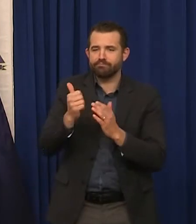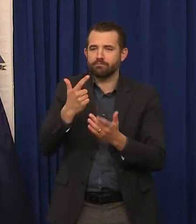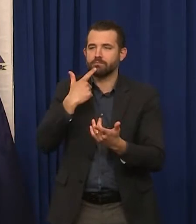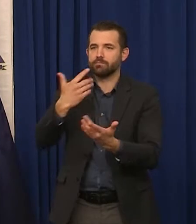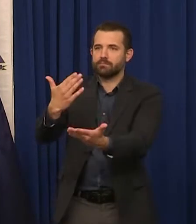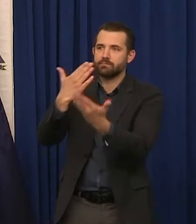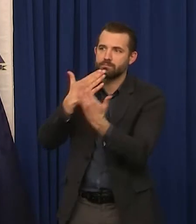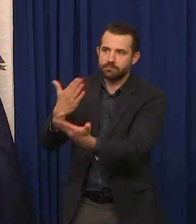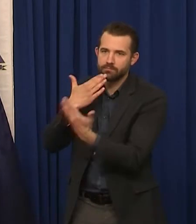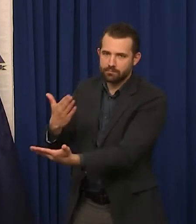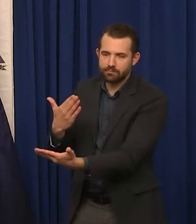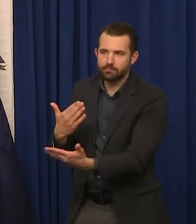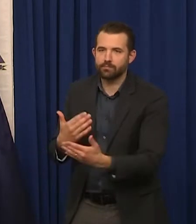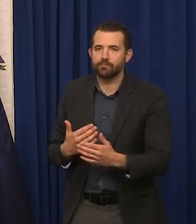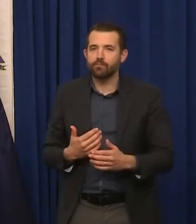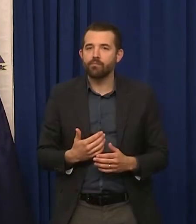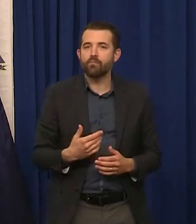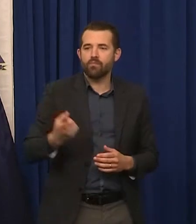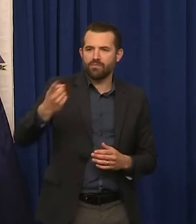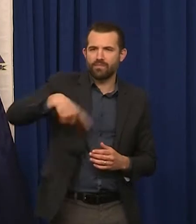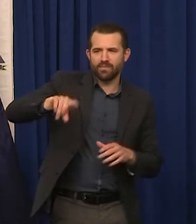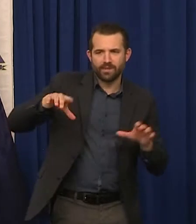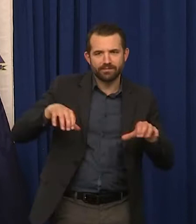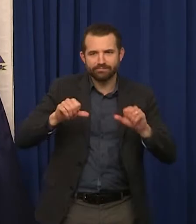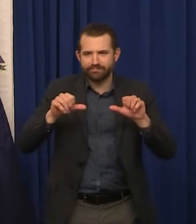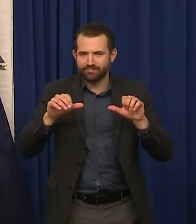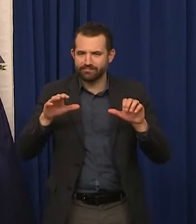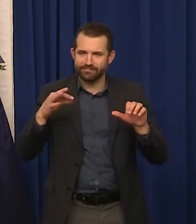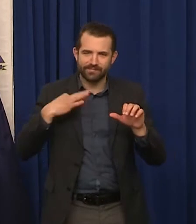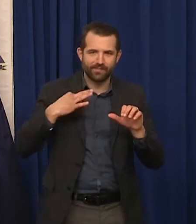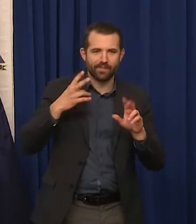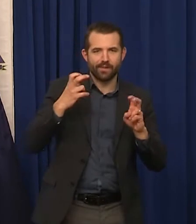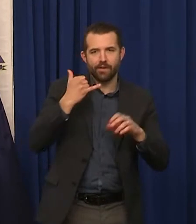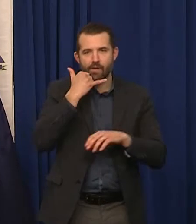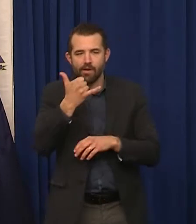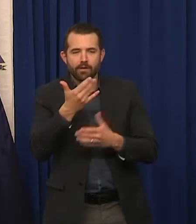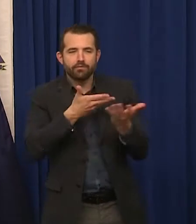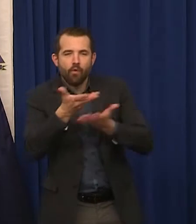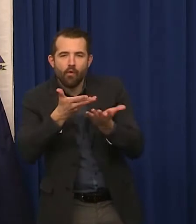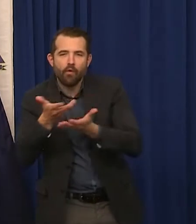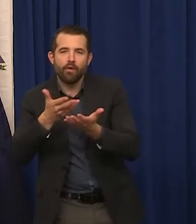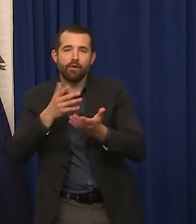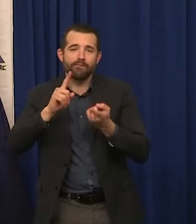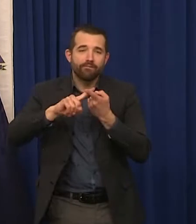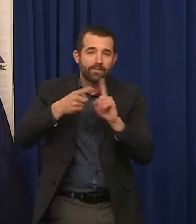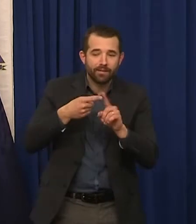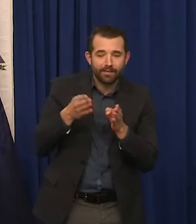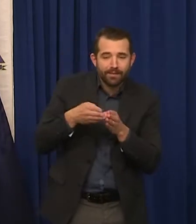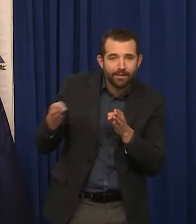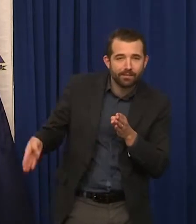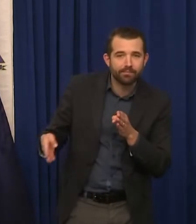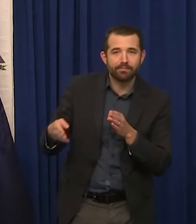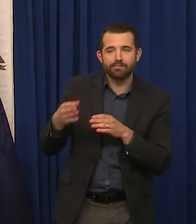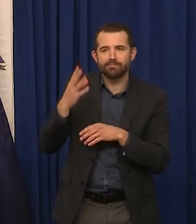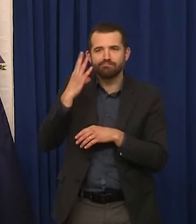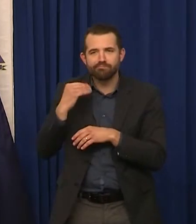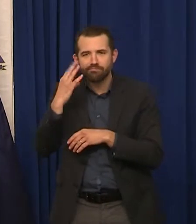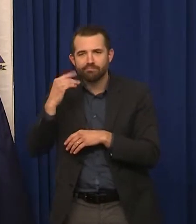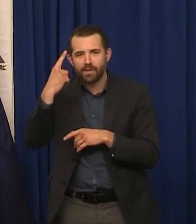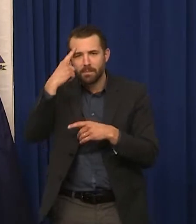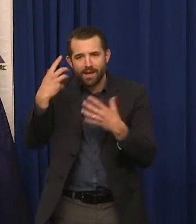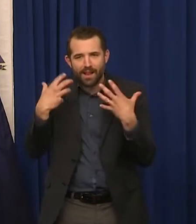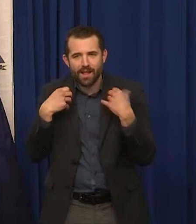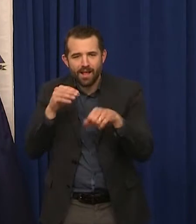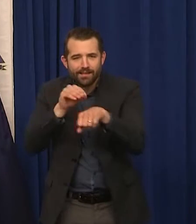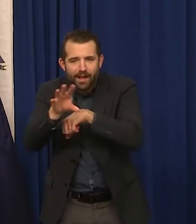staffing this warm line. It's your friends and neighbors across the state who have experience in mental health counseling,